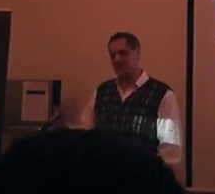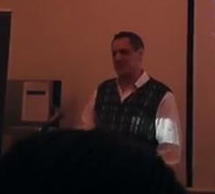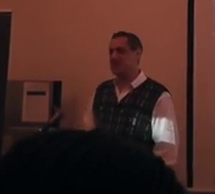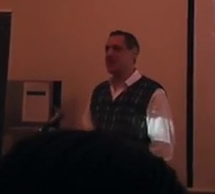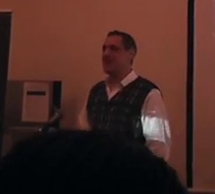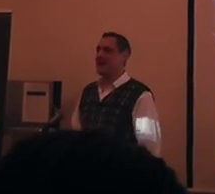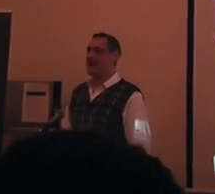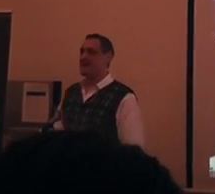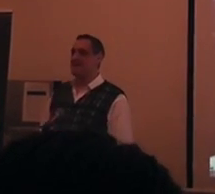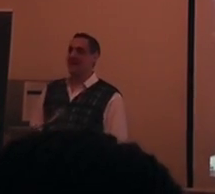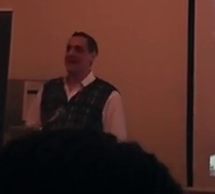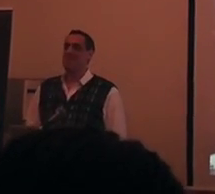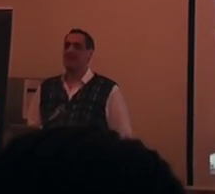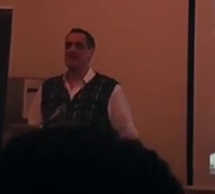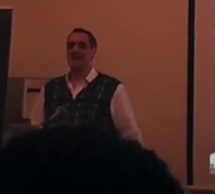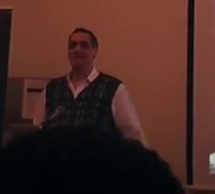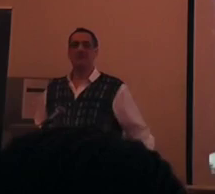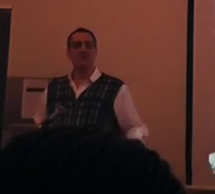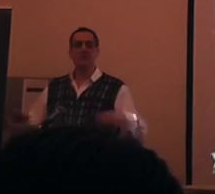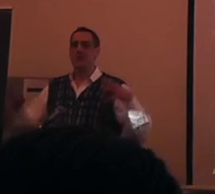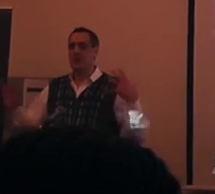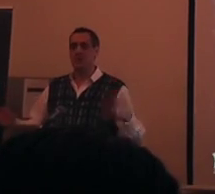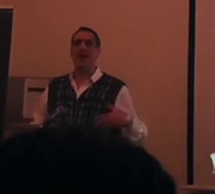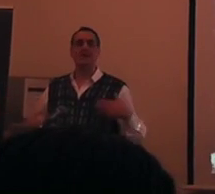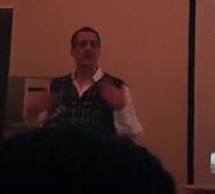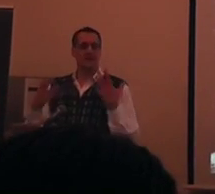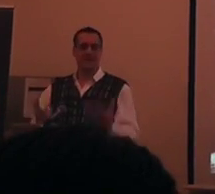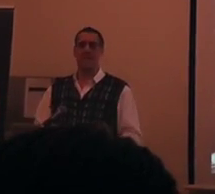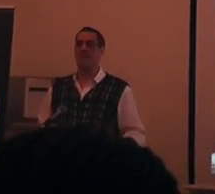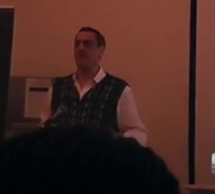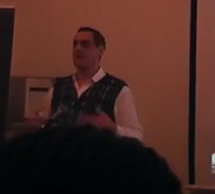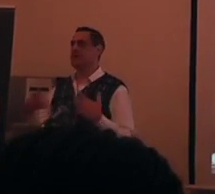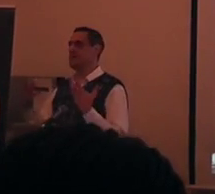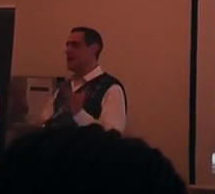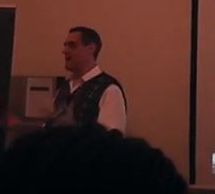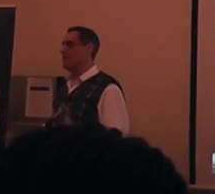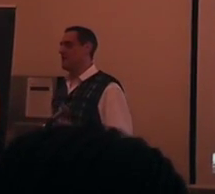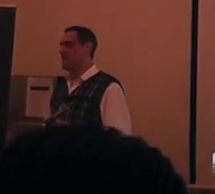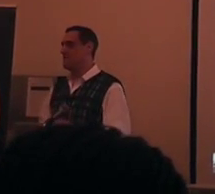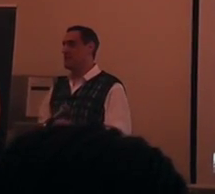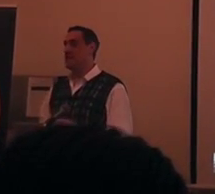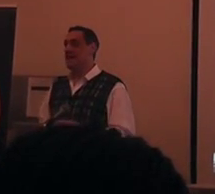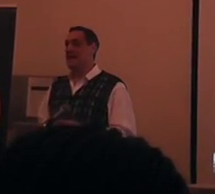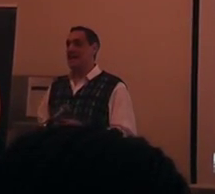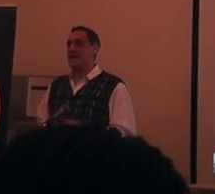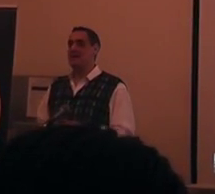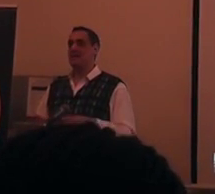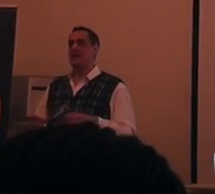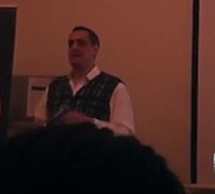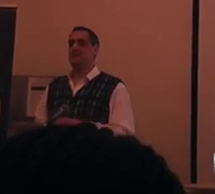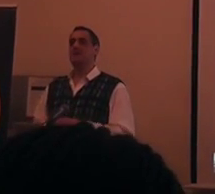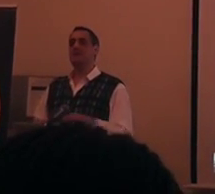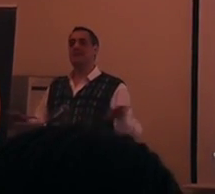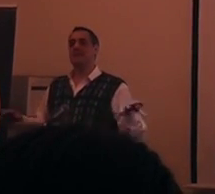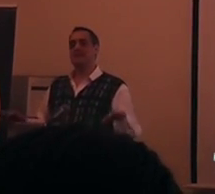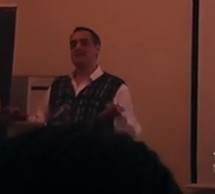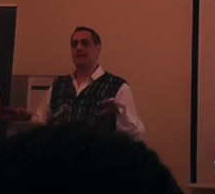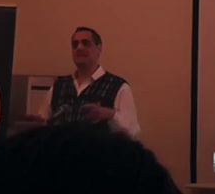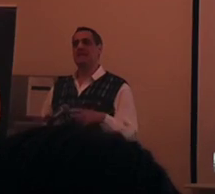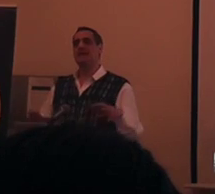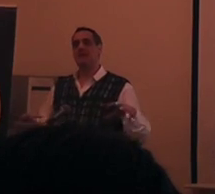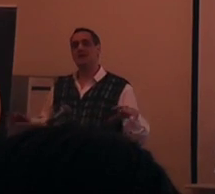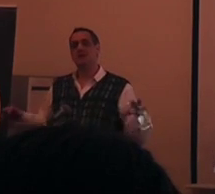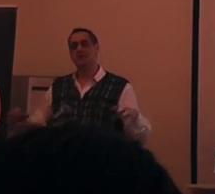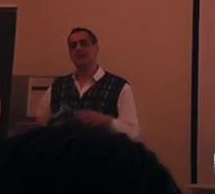It's very strange. But there's no right to assemble or to have, but you should see